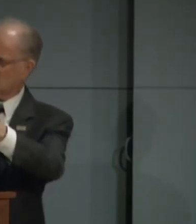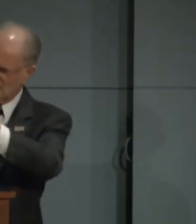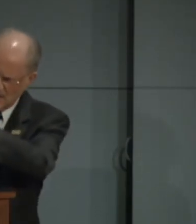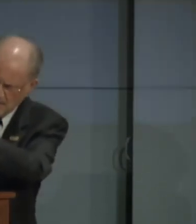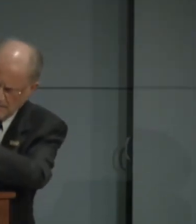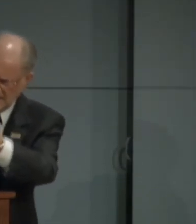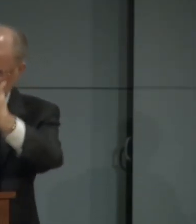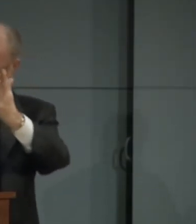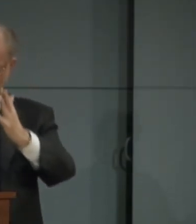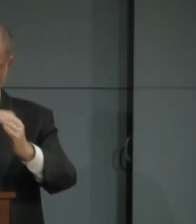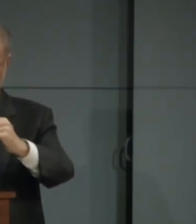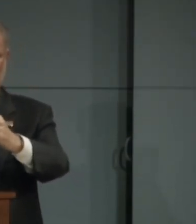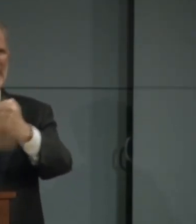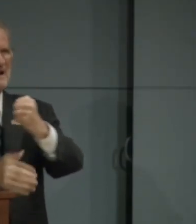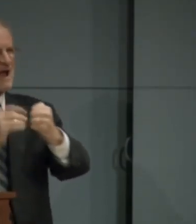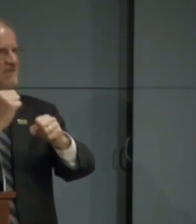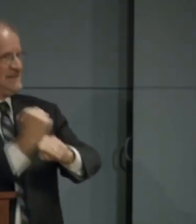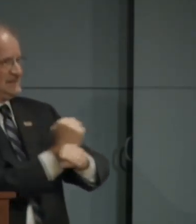Today.